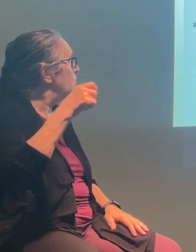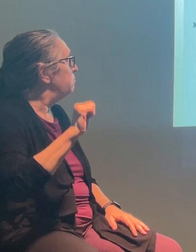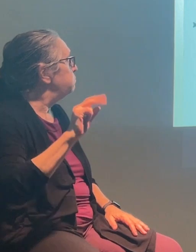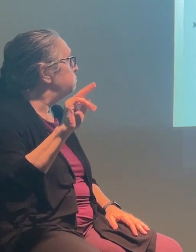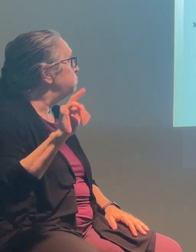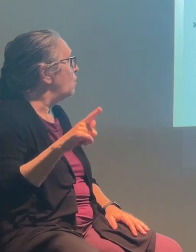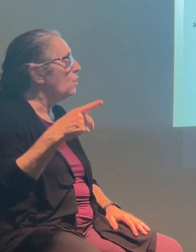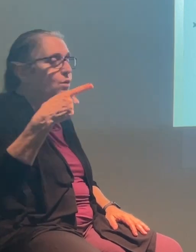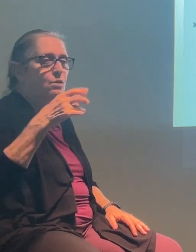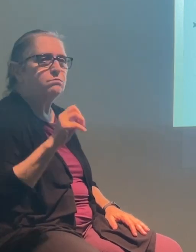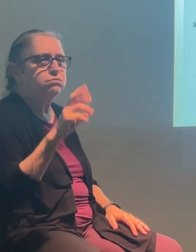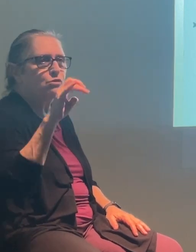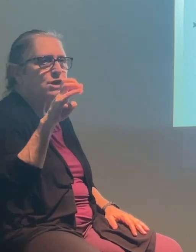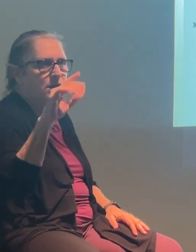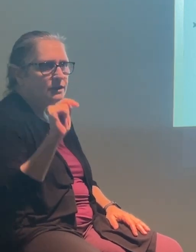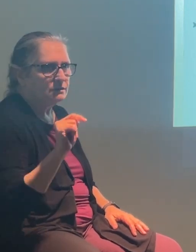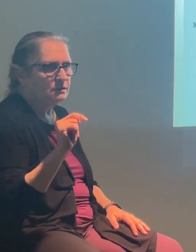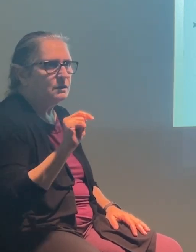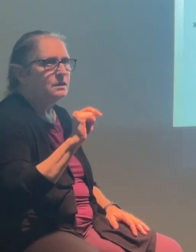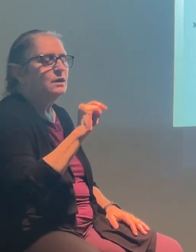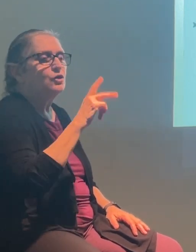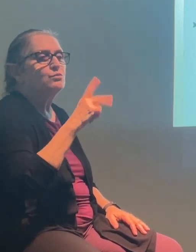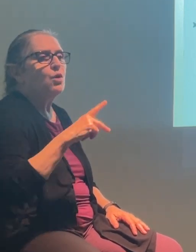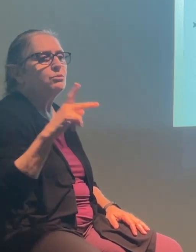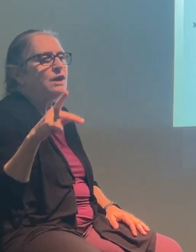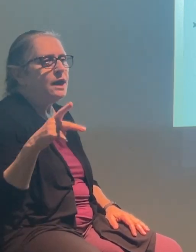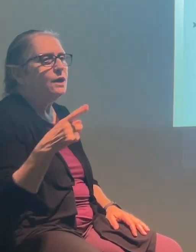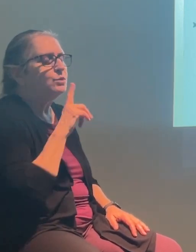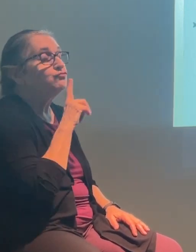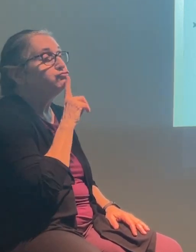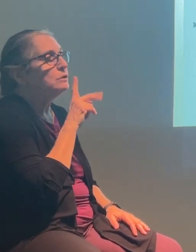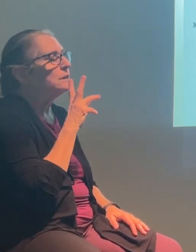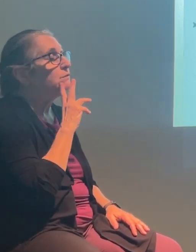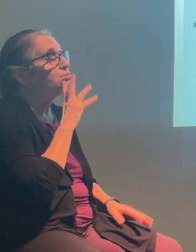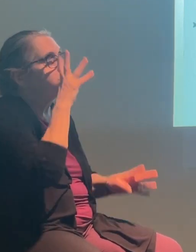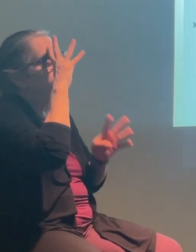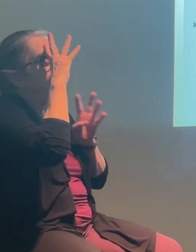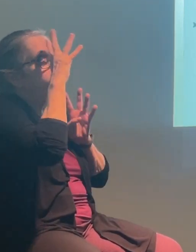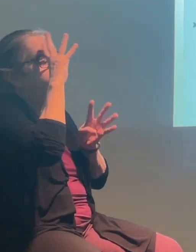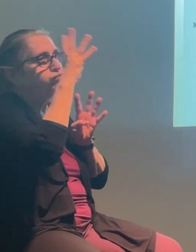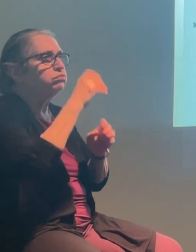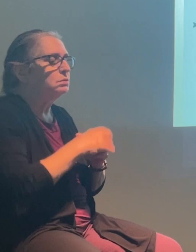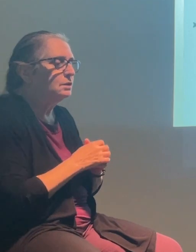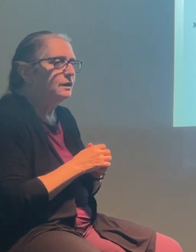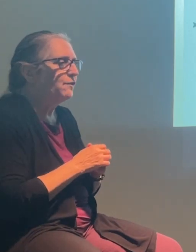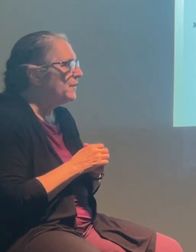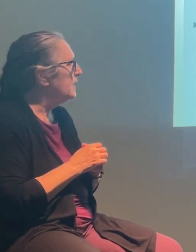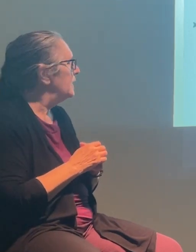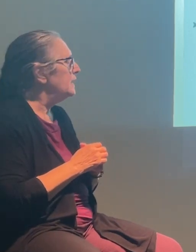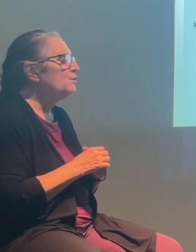very beneficial, because Paul Poiret was really the most creative at the point. One of 2 or 3